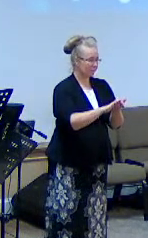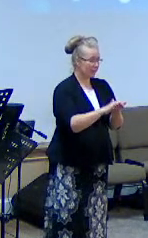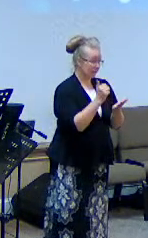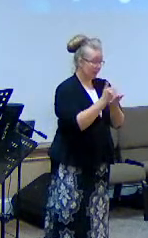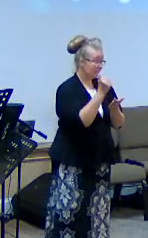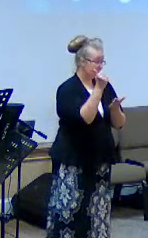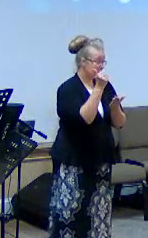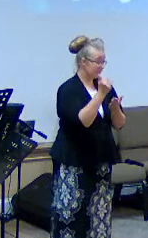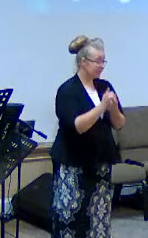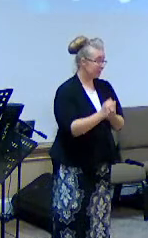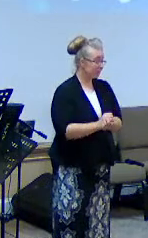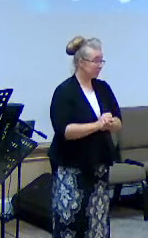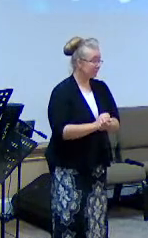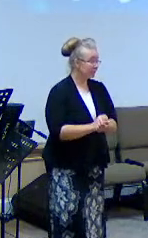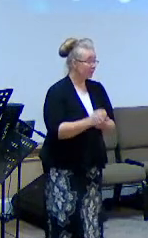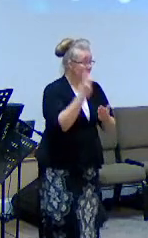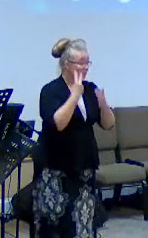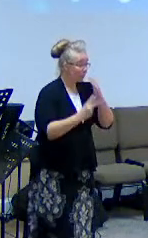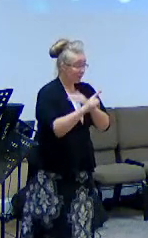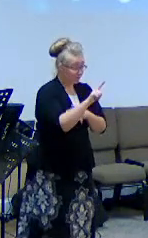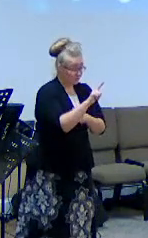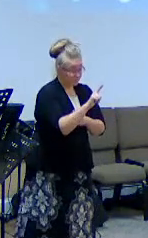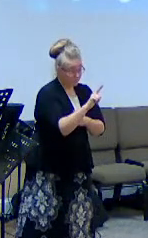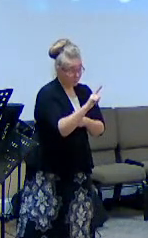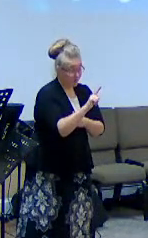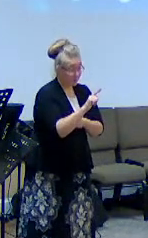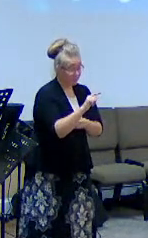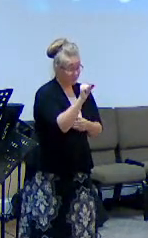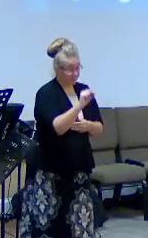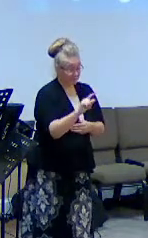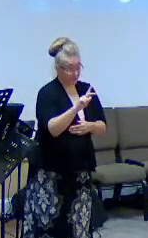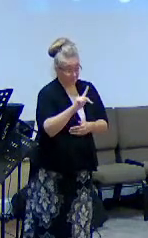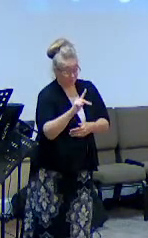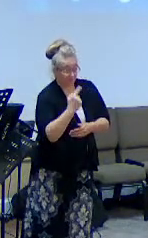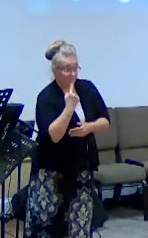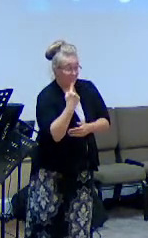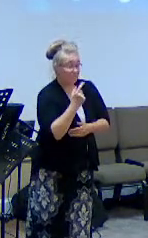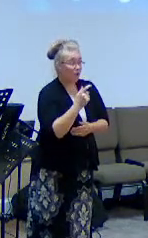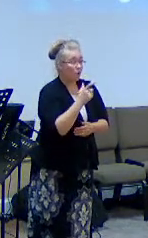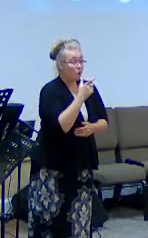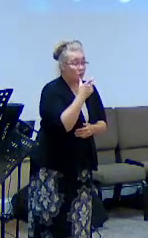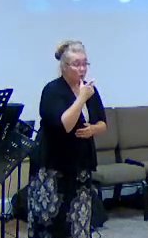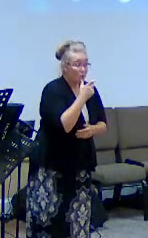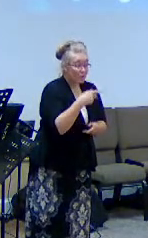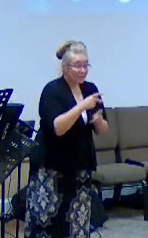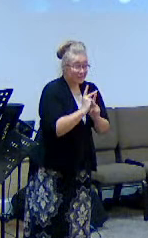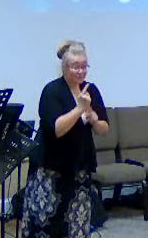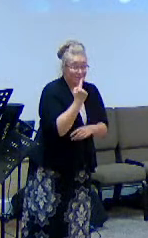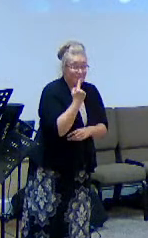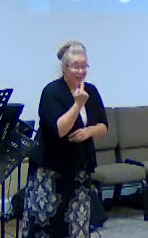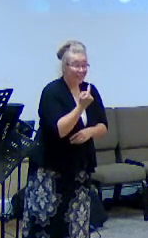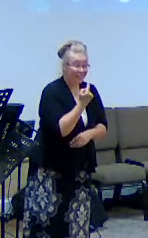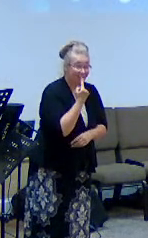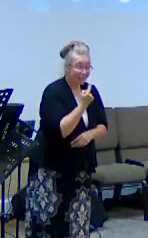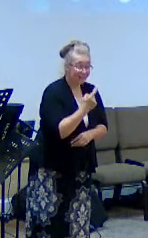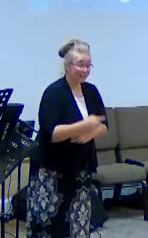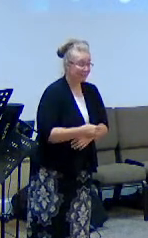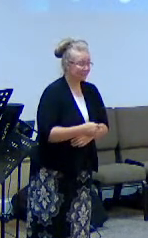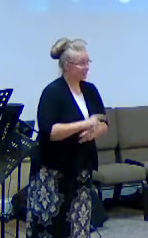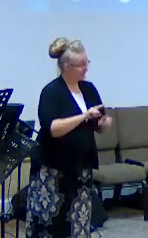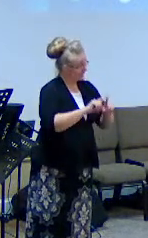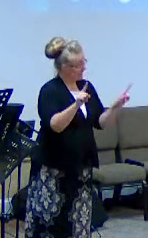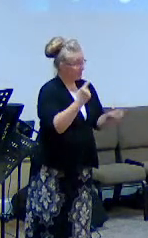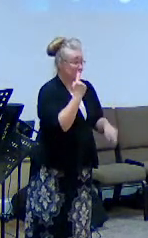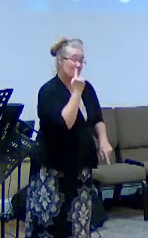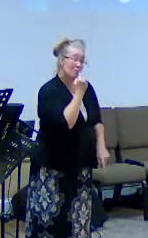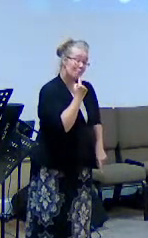Amen. Amen. Proverbs 21, amen, 23 said, whoso keepeth his mouth and his tongue. So apparently there's a difference